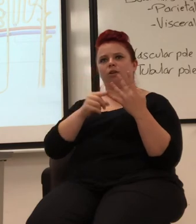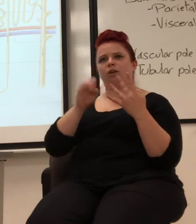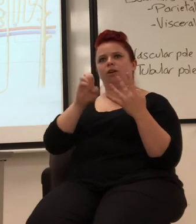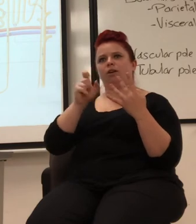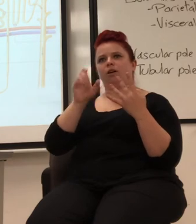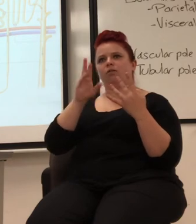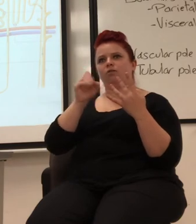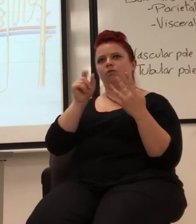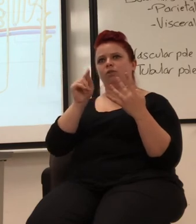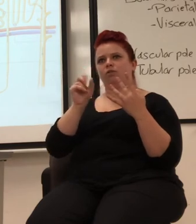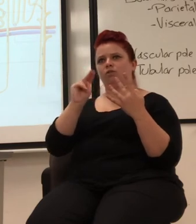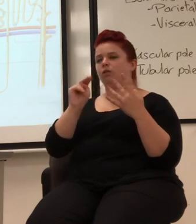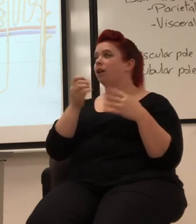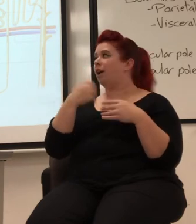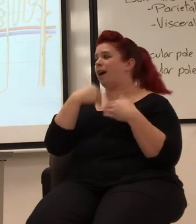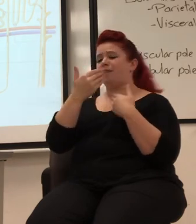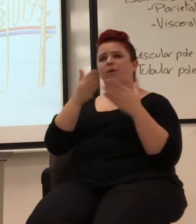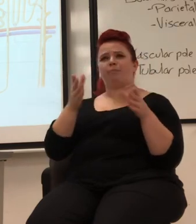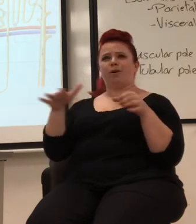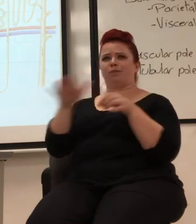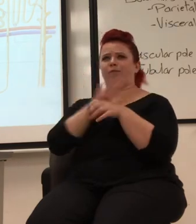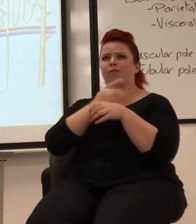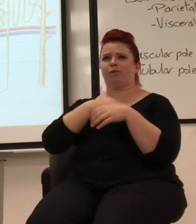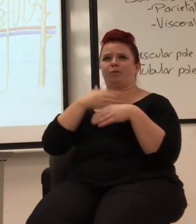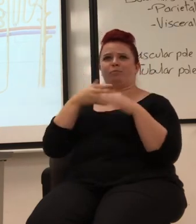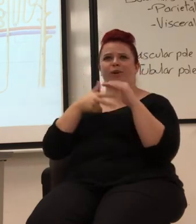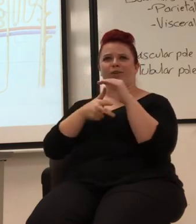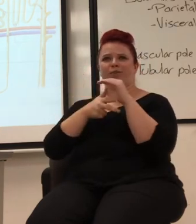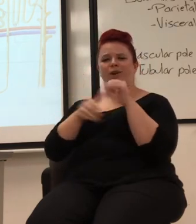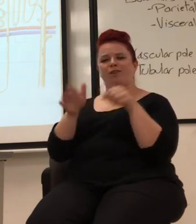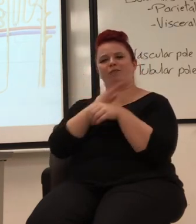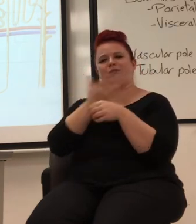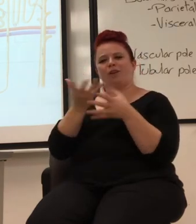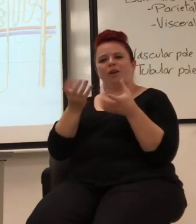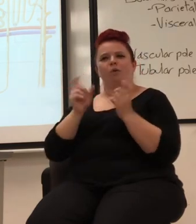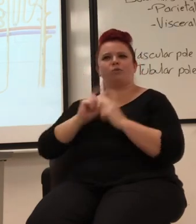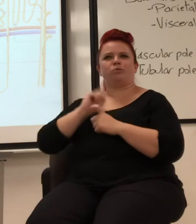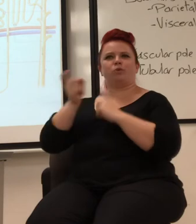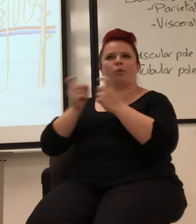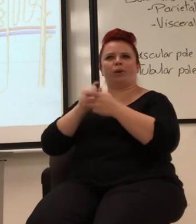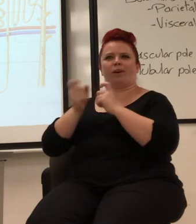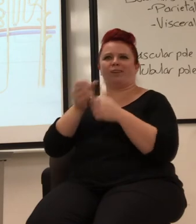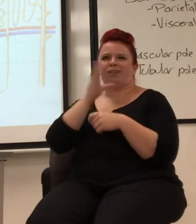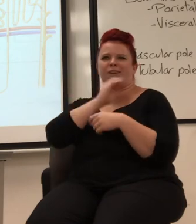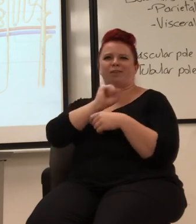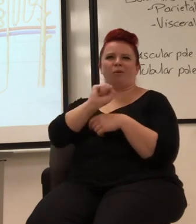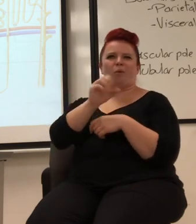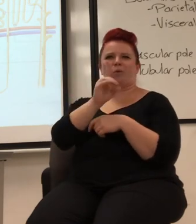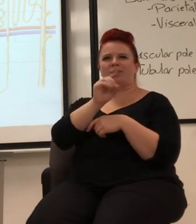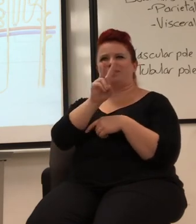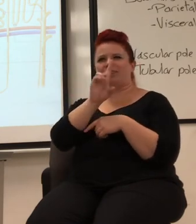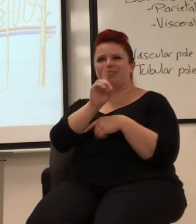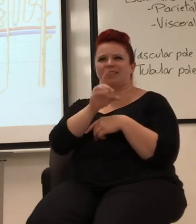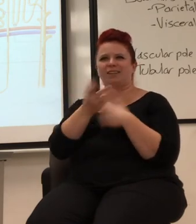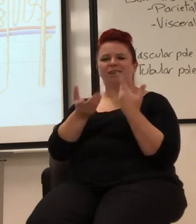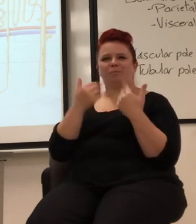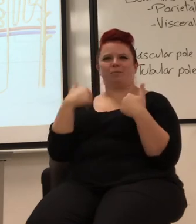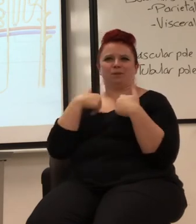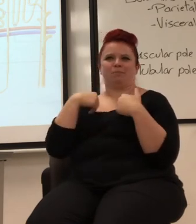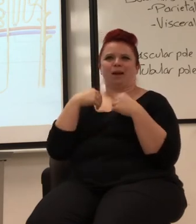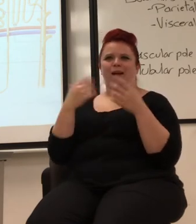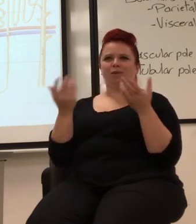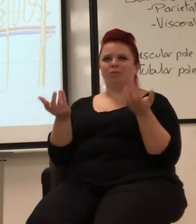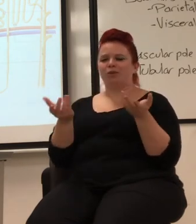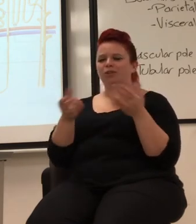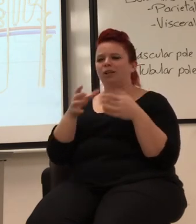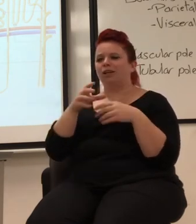I literally do have a box in my garage full of like things I want to like donate. Some old DVDs I'm never going to watch and some stuffed animals my kids